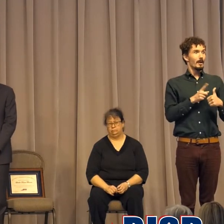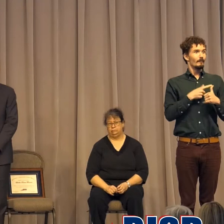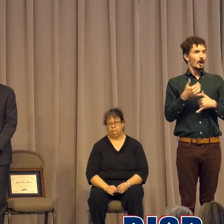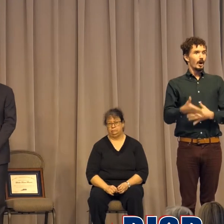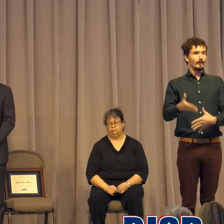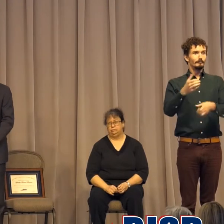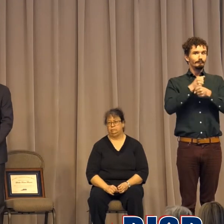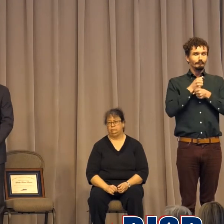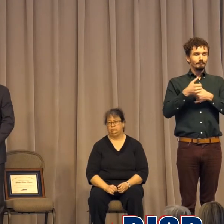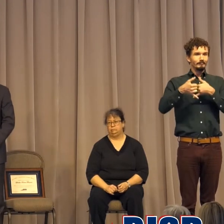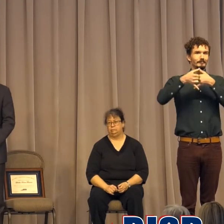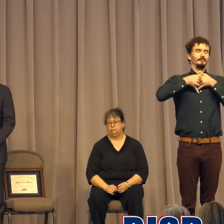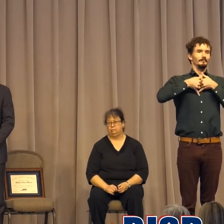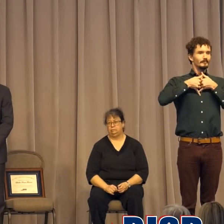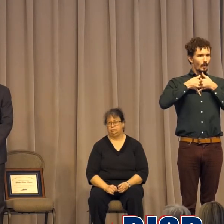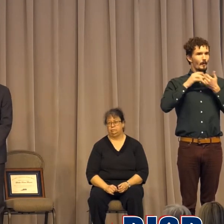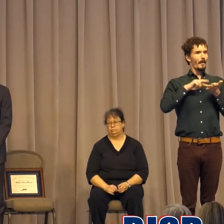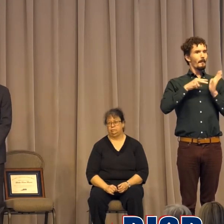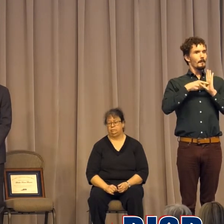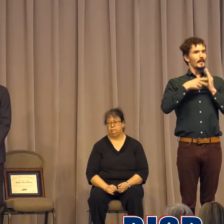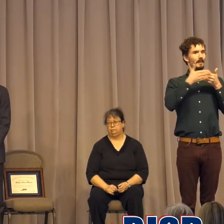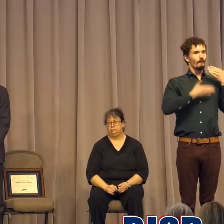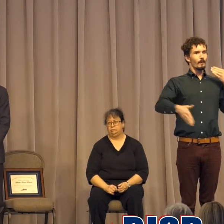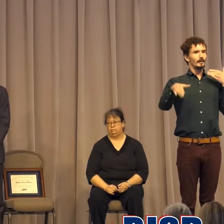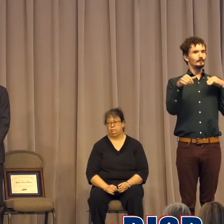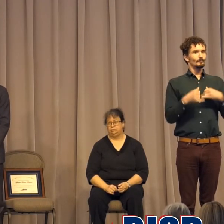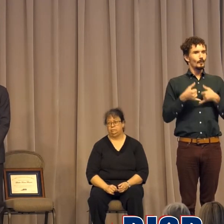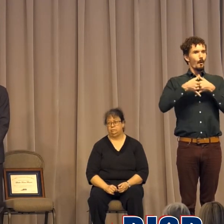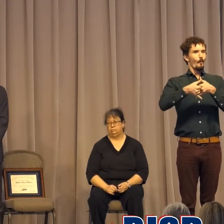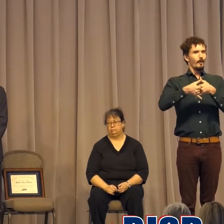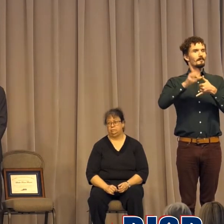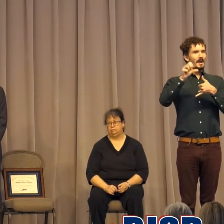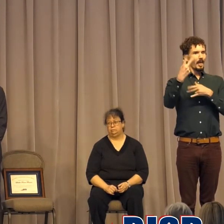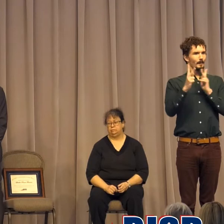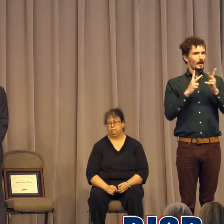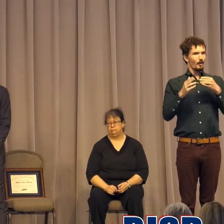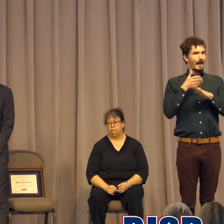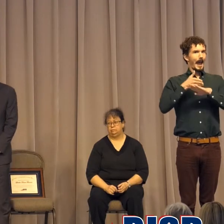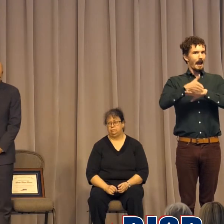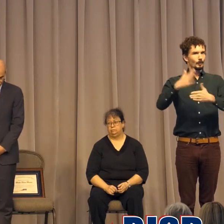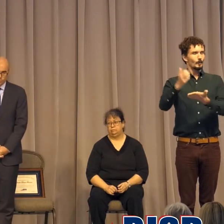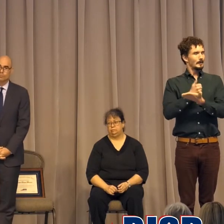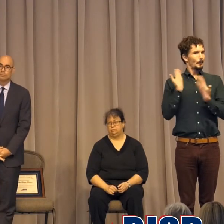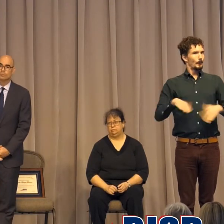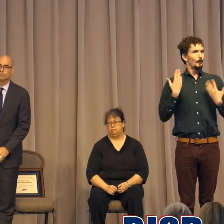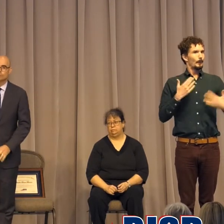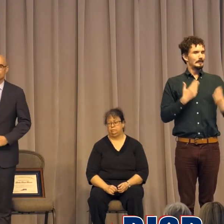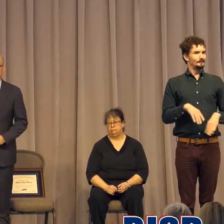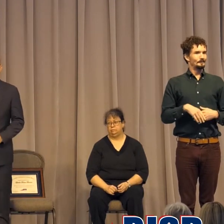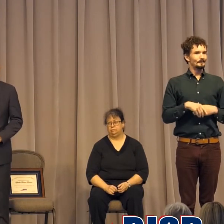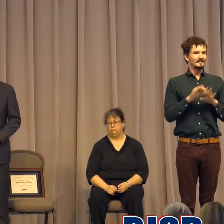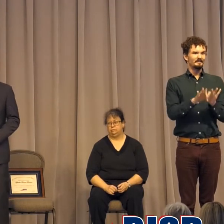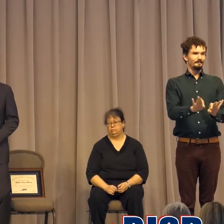he's setting a very high standard for the future. Thank you, Speaker Bonnen, for all that you have than to help that you all that